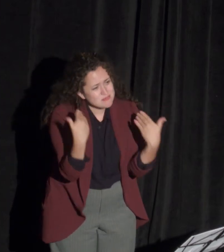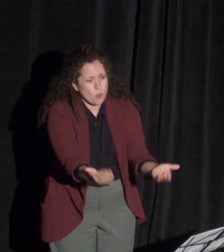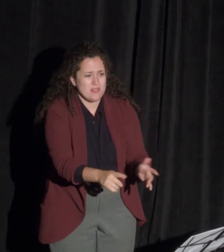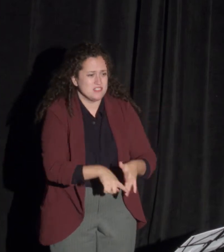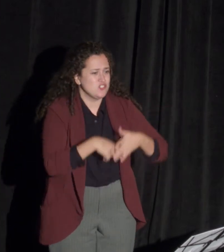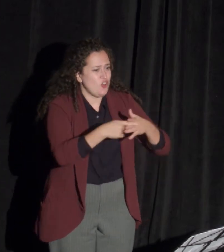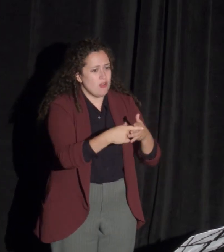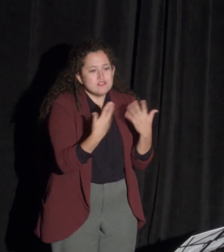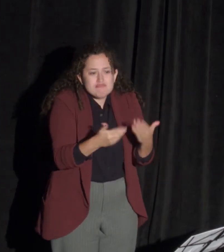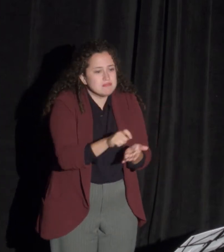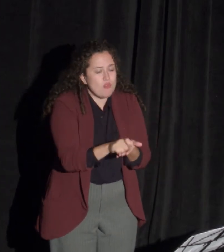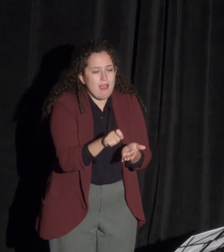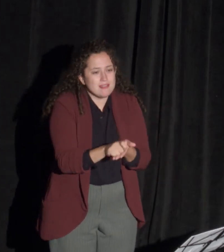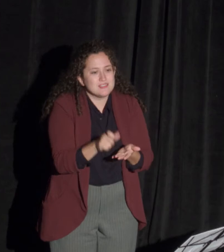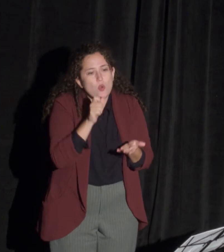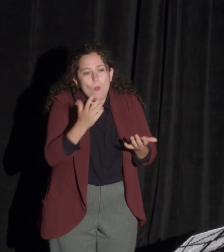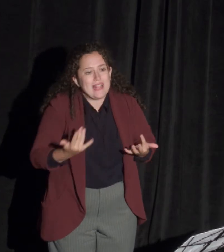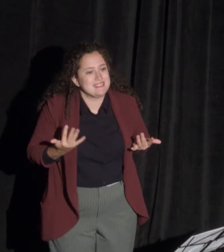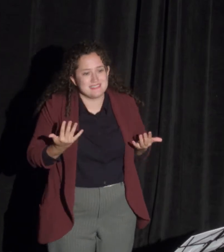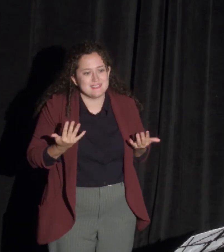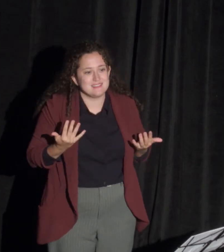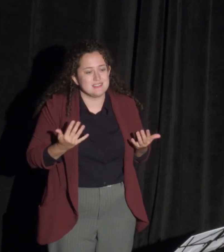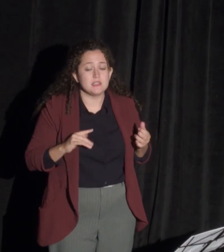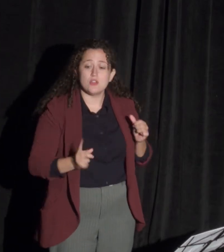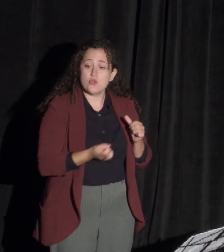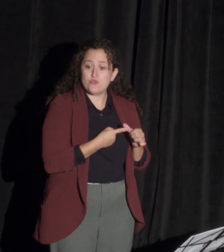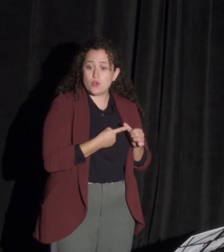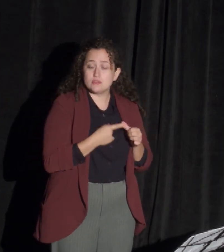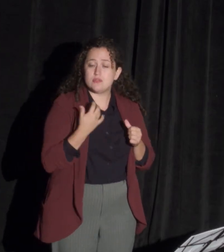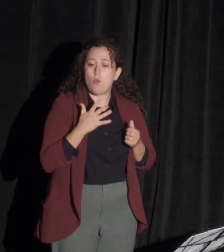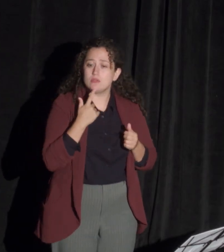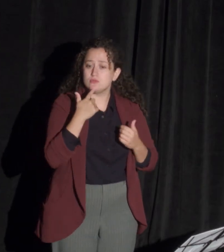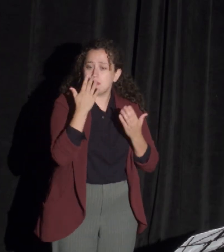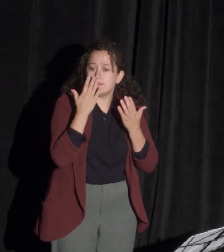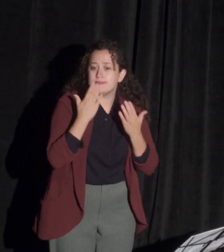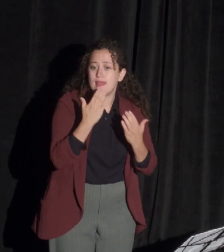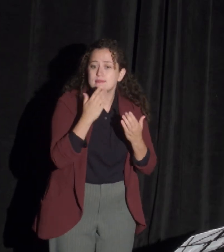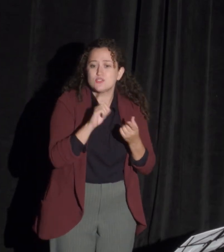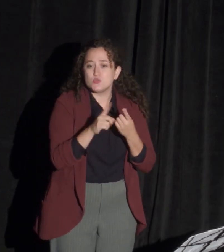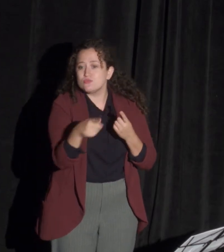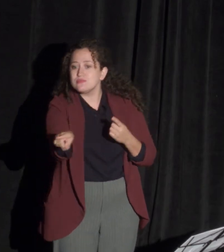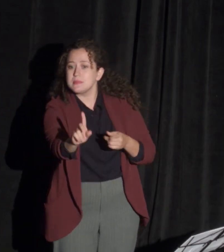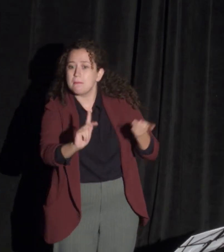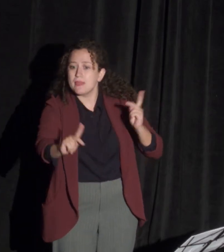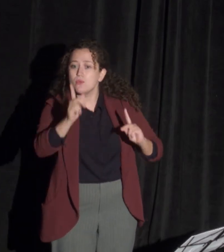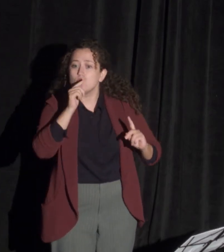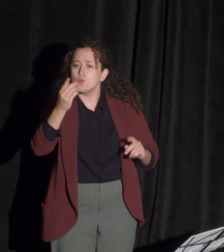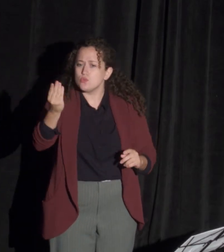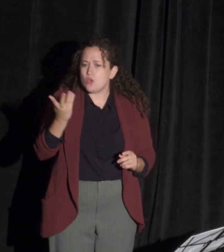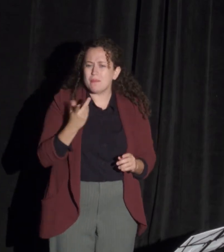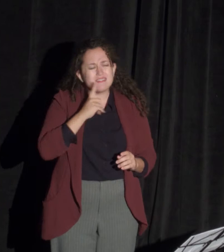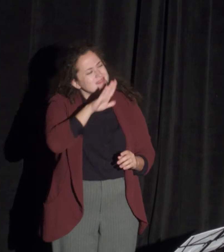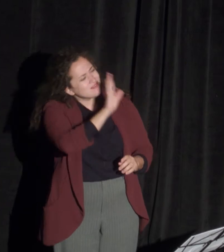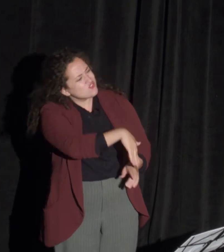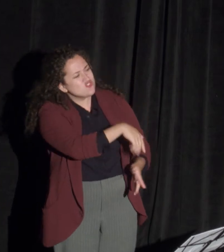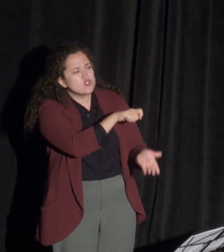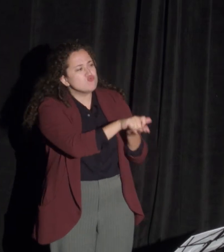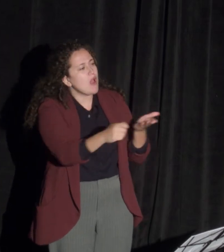writing. First and foremost, I'd like to say thanks to the people who told me to just write what you like. So Vanessa